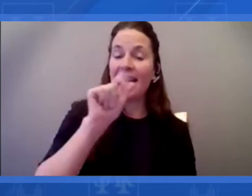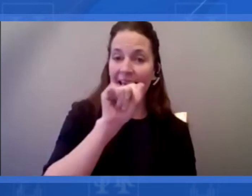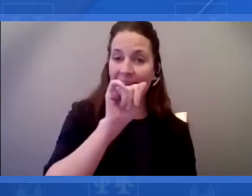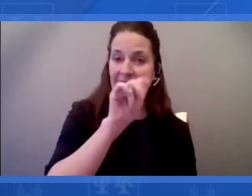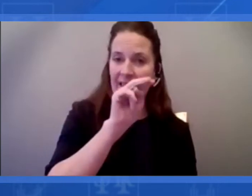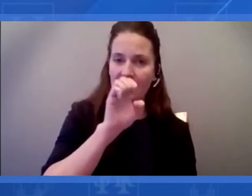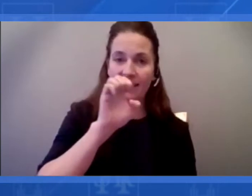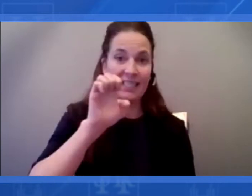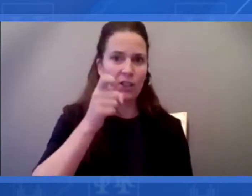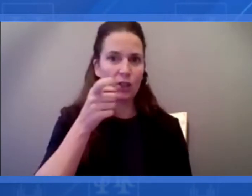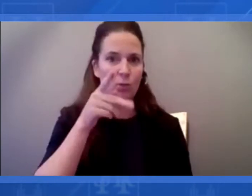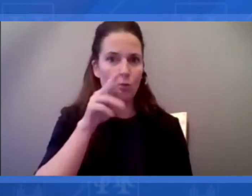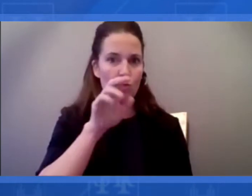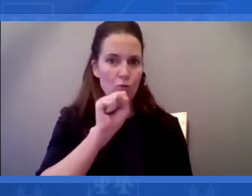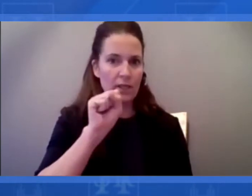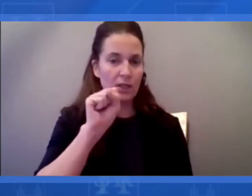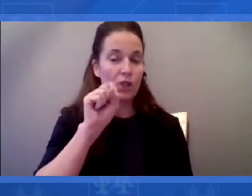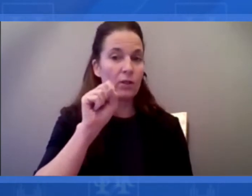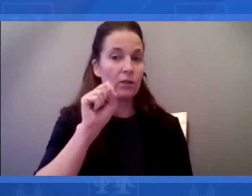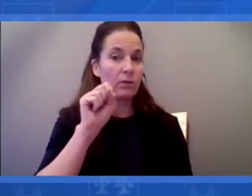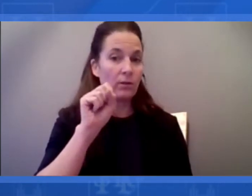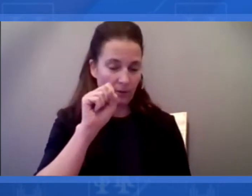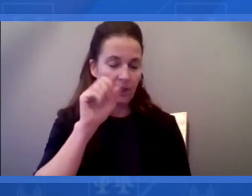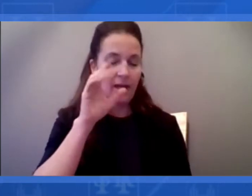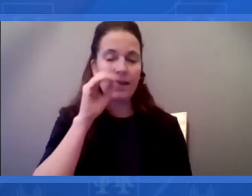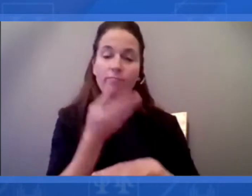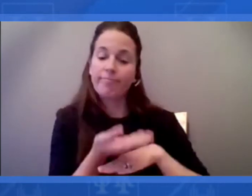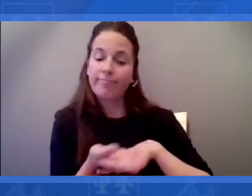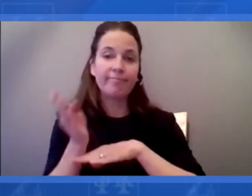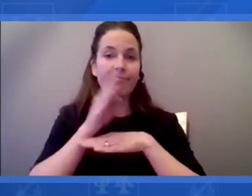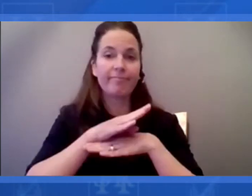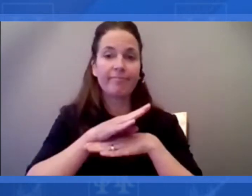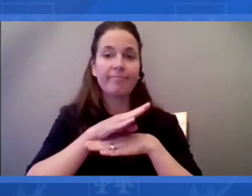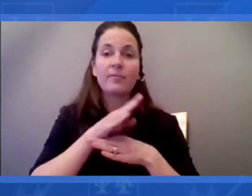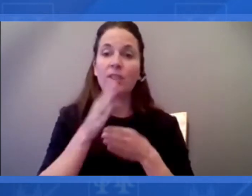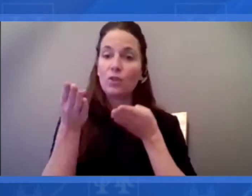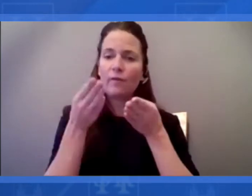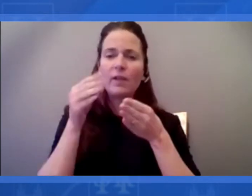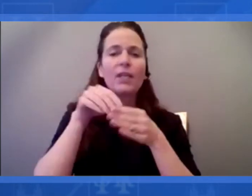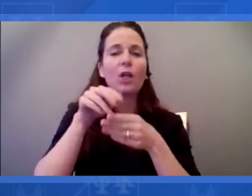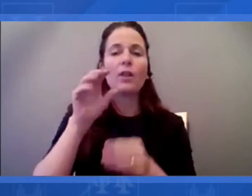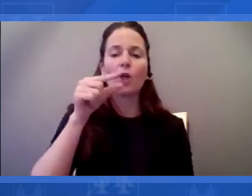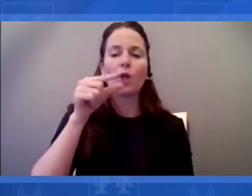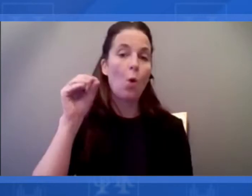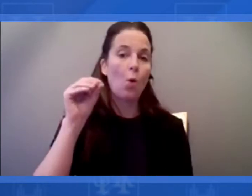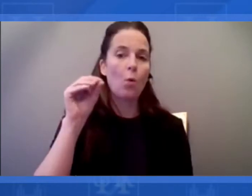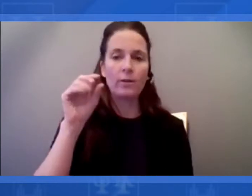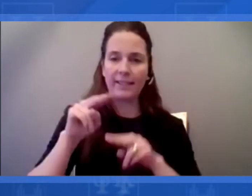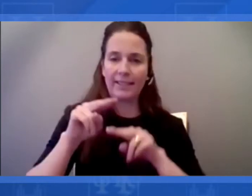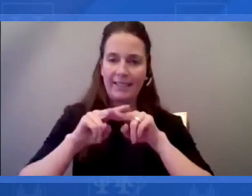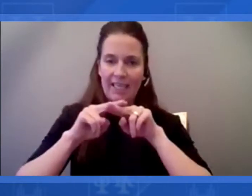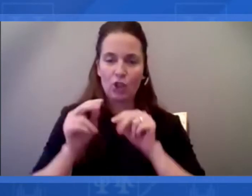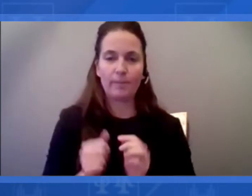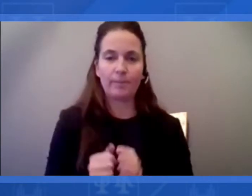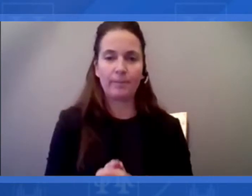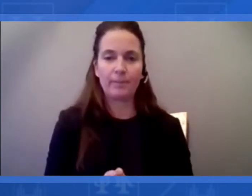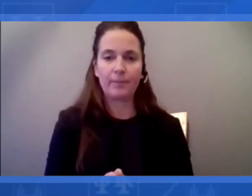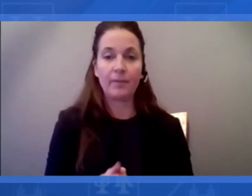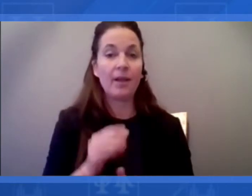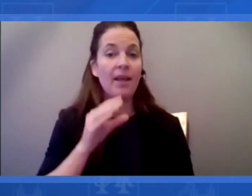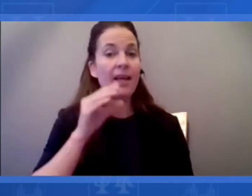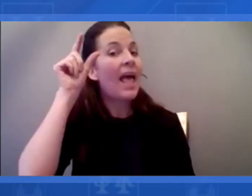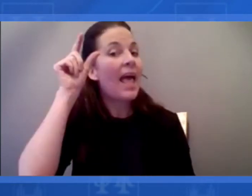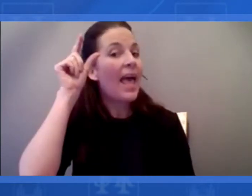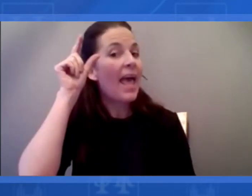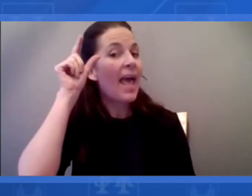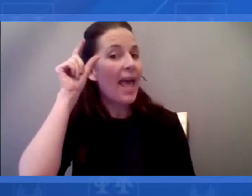between the new all-day GO train service out of West Harbor GO Station and Hamilton's International